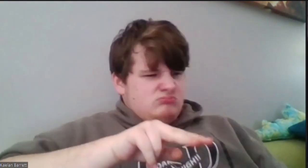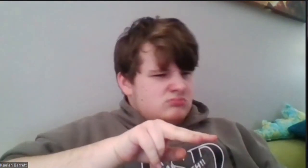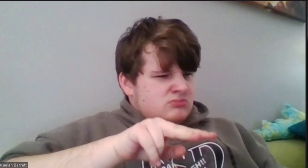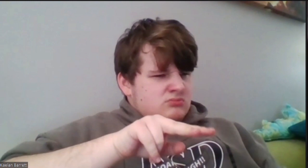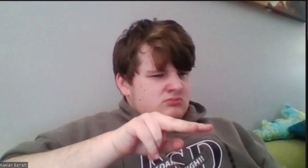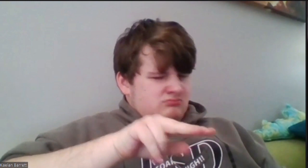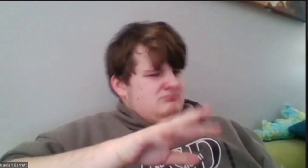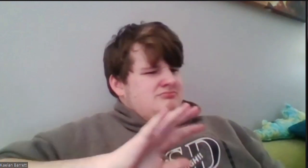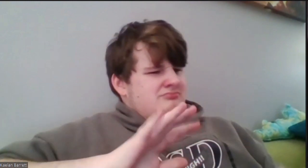There's a plain wooden table.